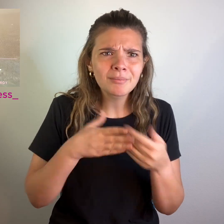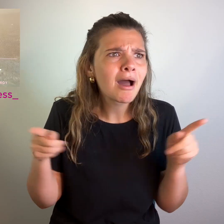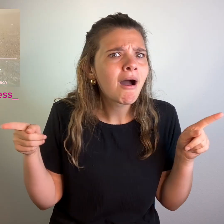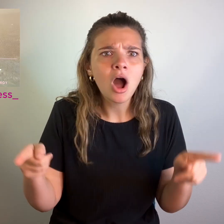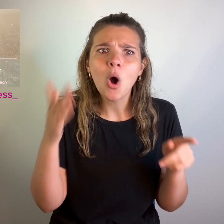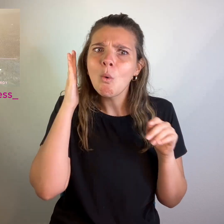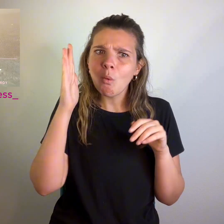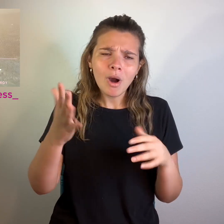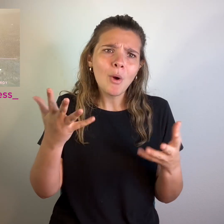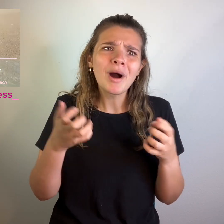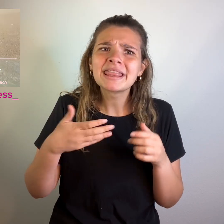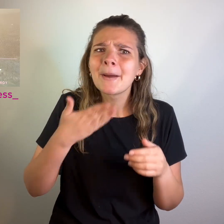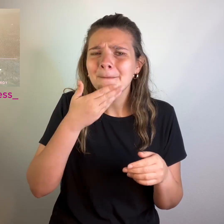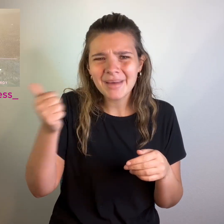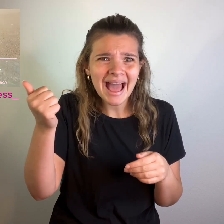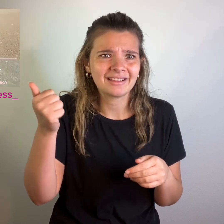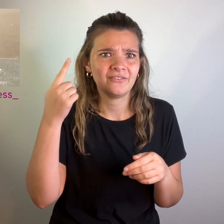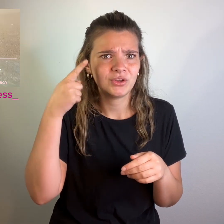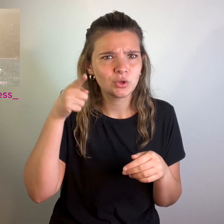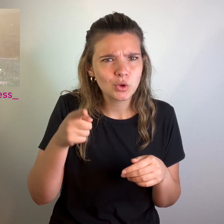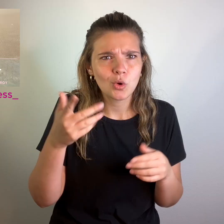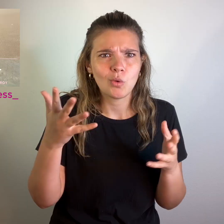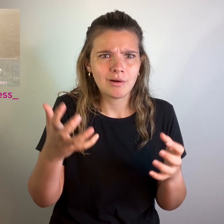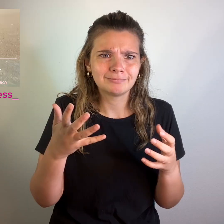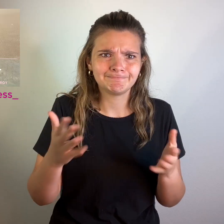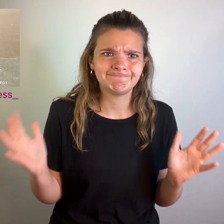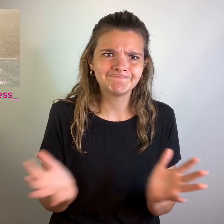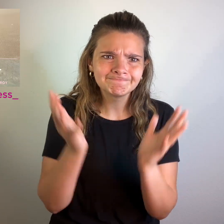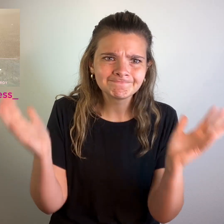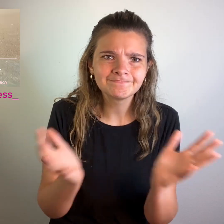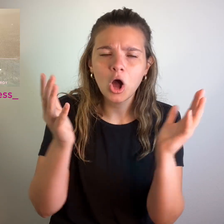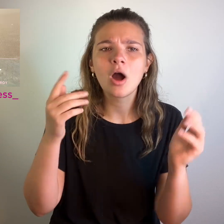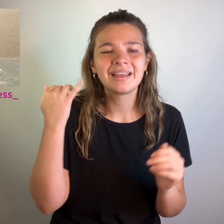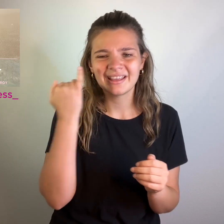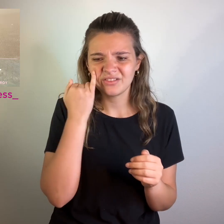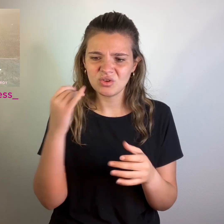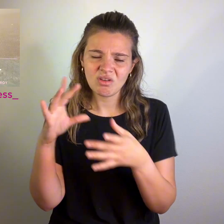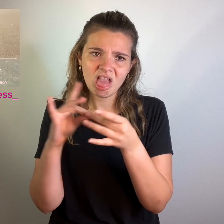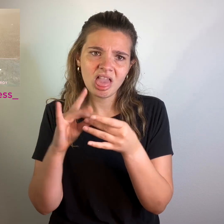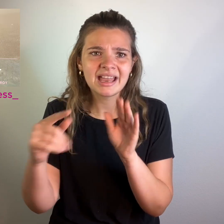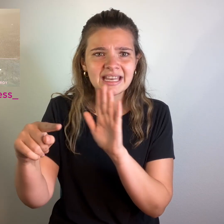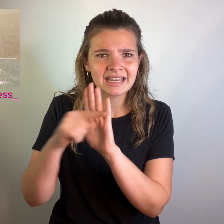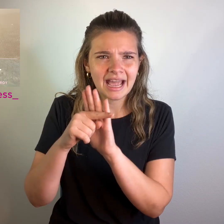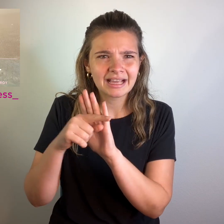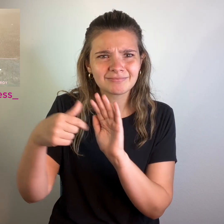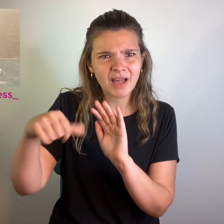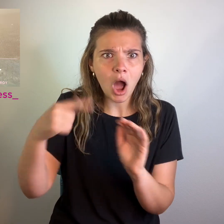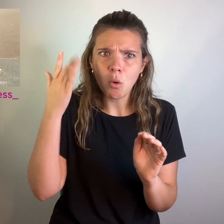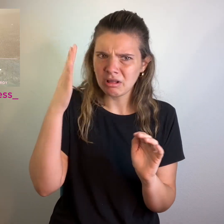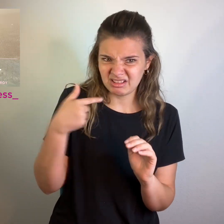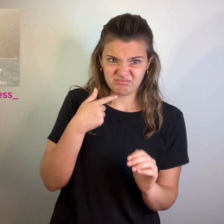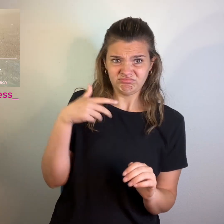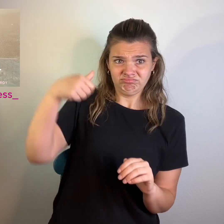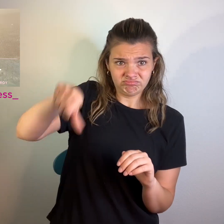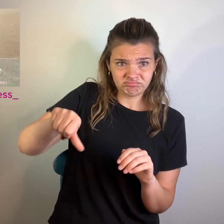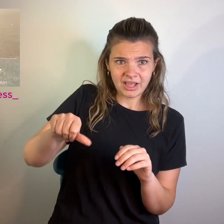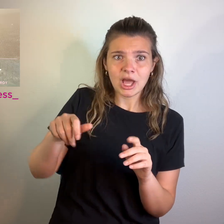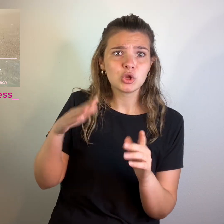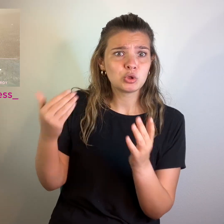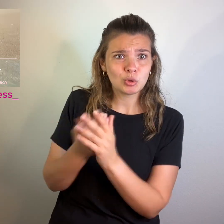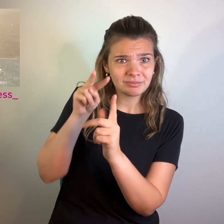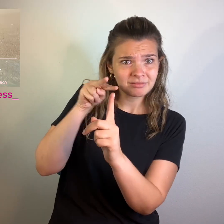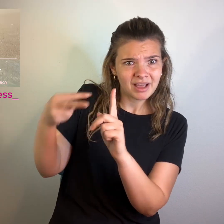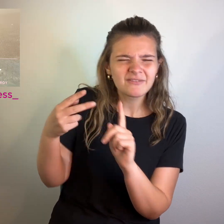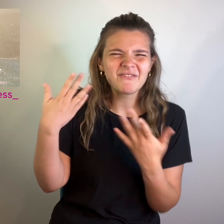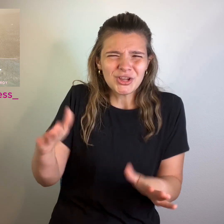I reject that. If you ever talk bad about yourself, I'm always going to be straight up with you. You know exactly who I am. Like, there's